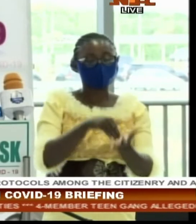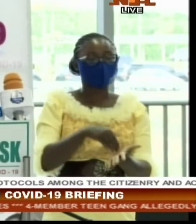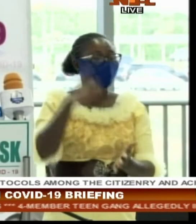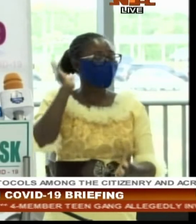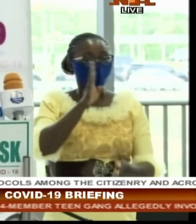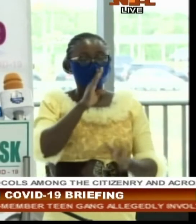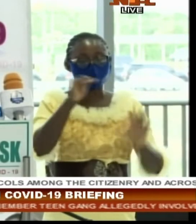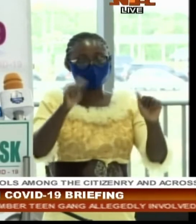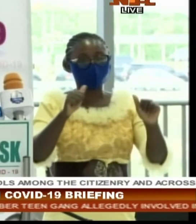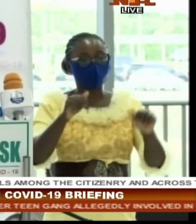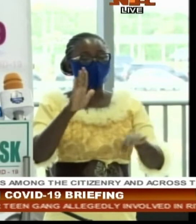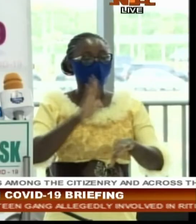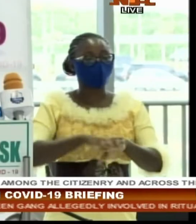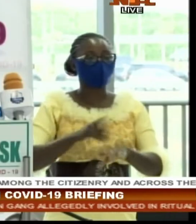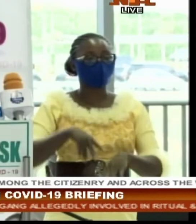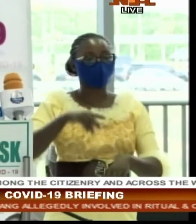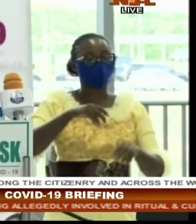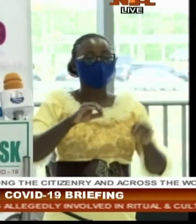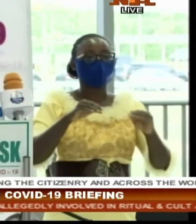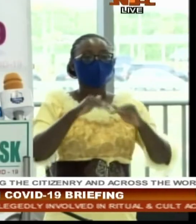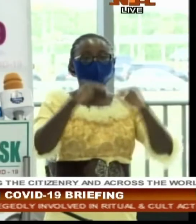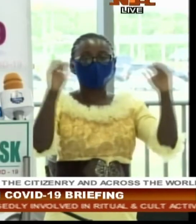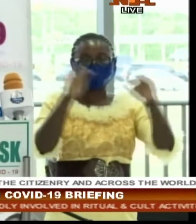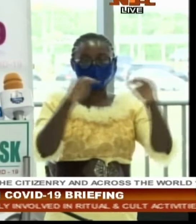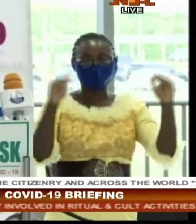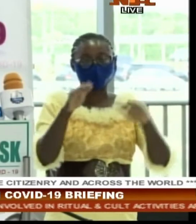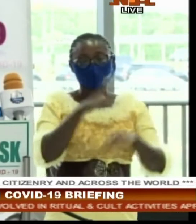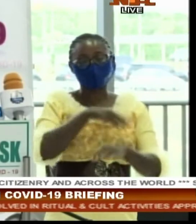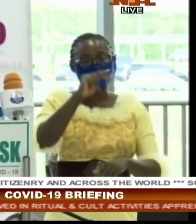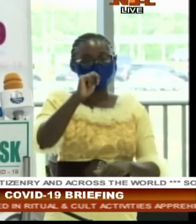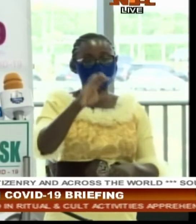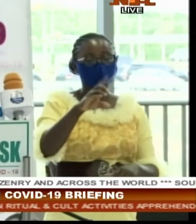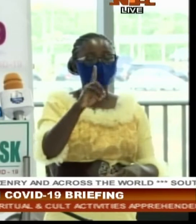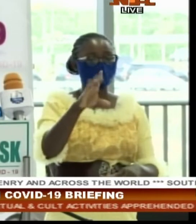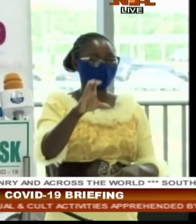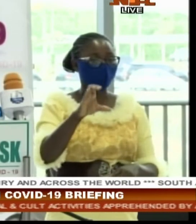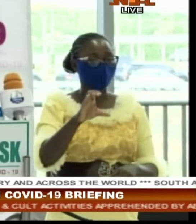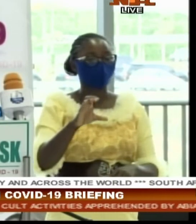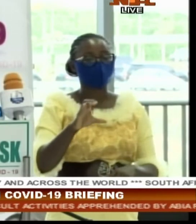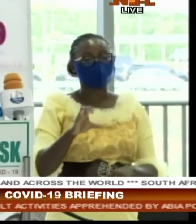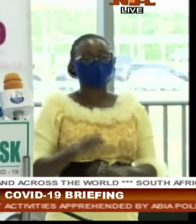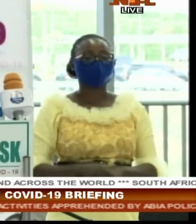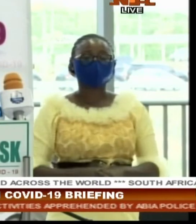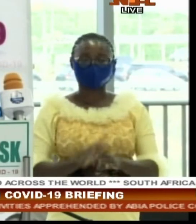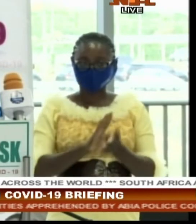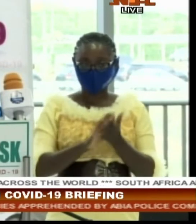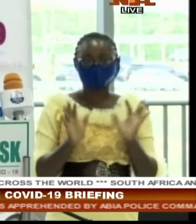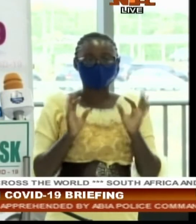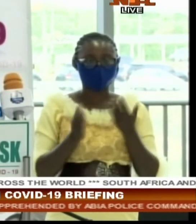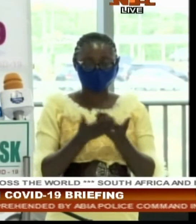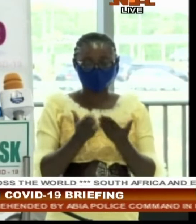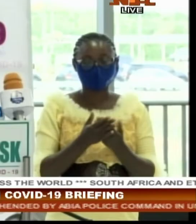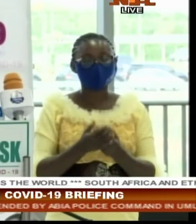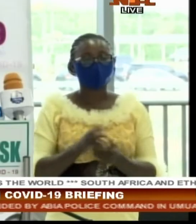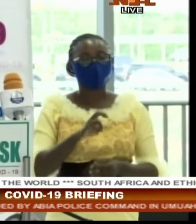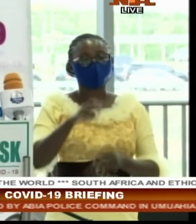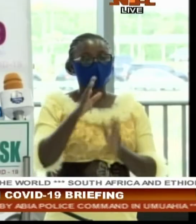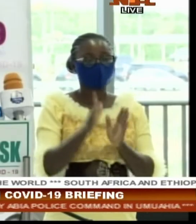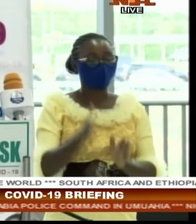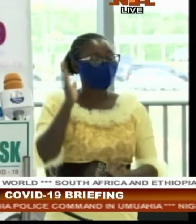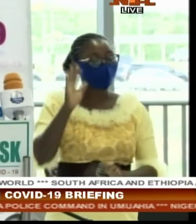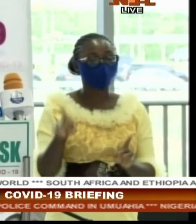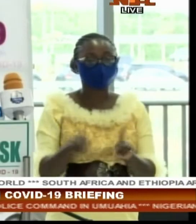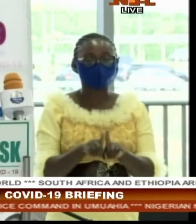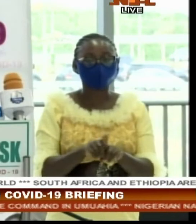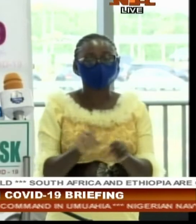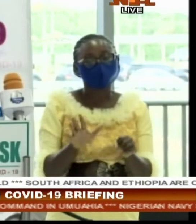on the payment platform and the NCDC website. So it's very clear and simple. Passengers will also fill in